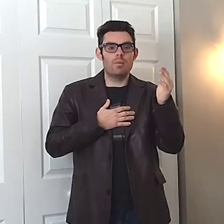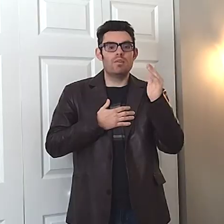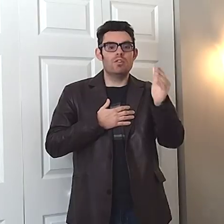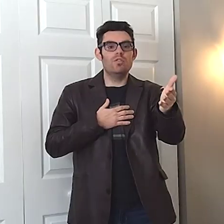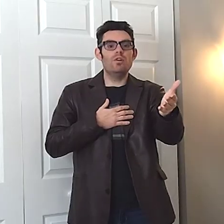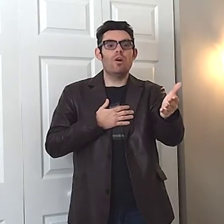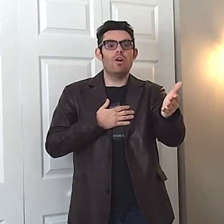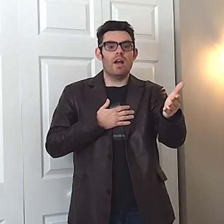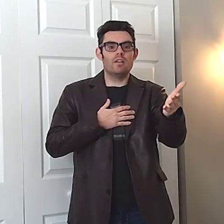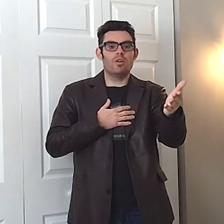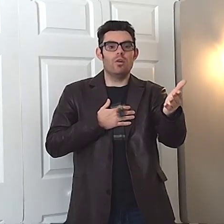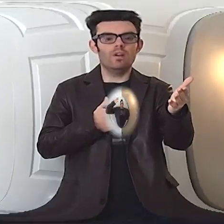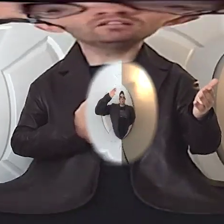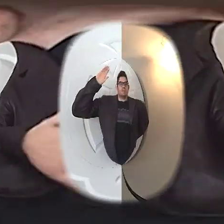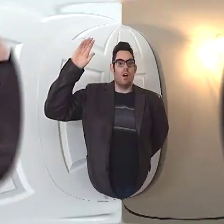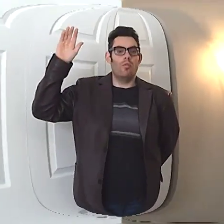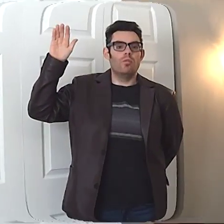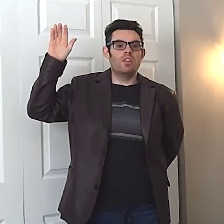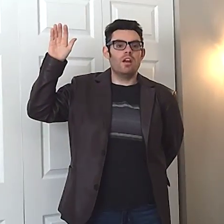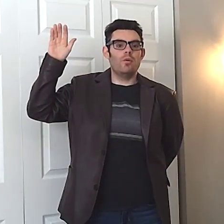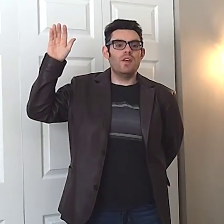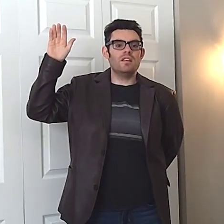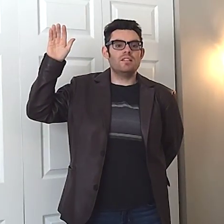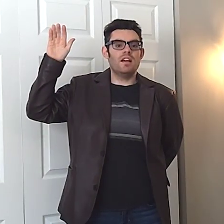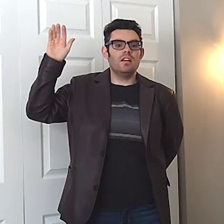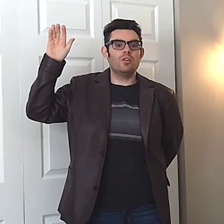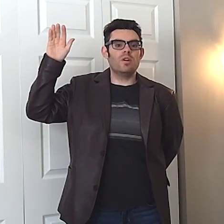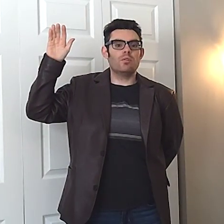commitment to you all, as always. So, with that all being said, until next week,